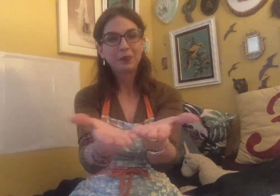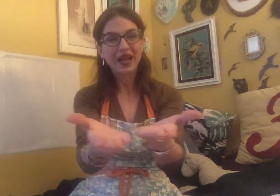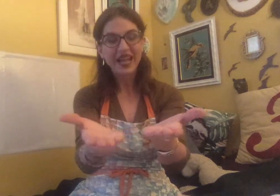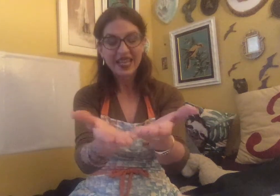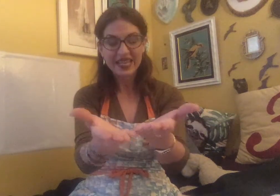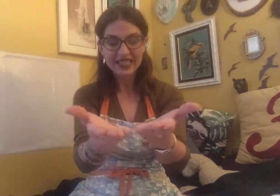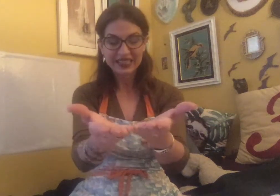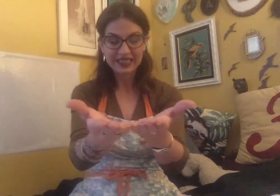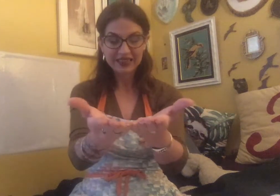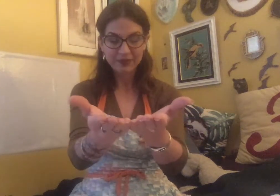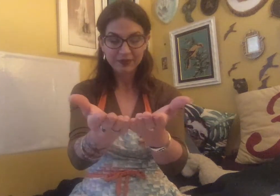bike.